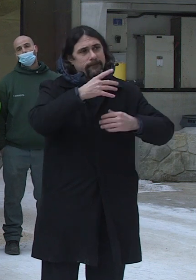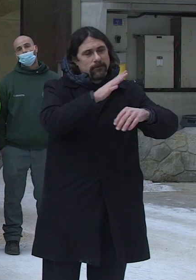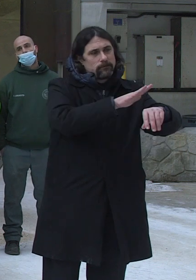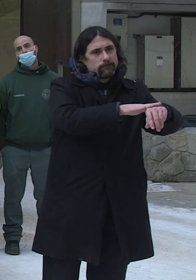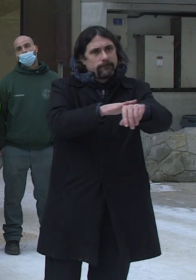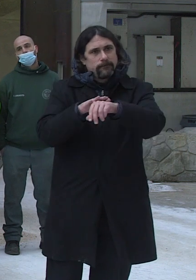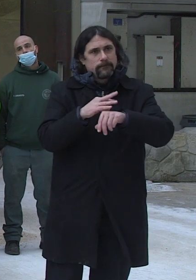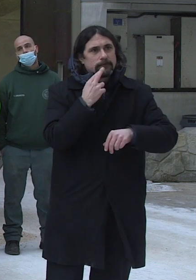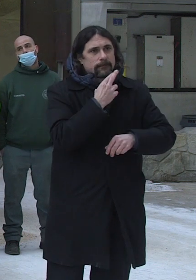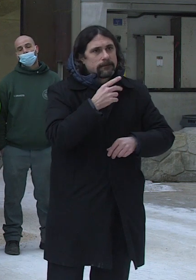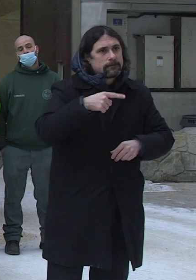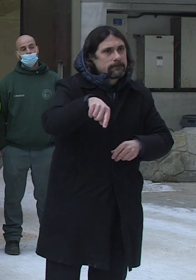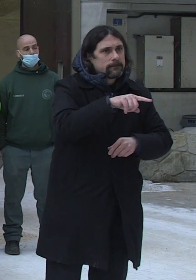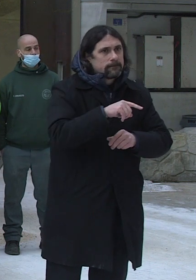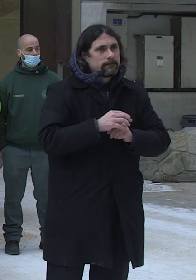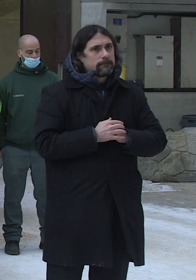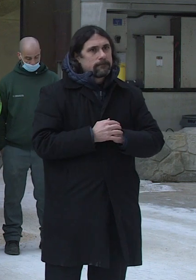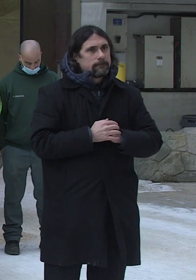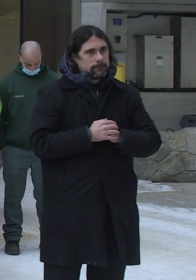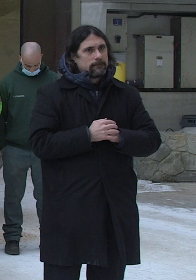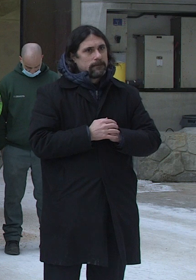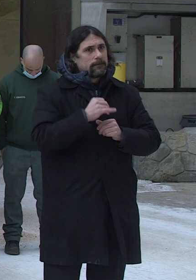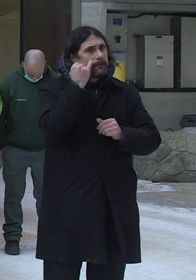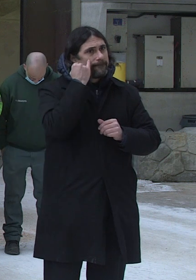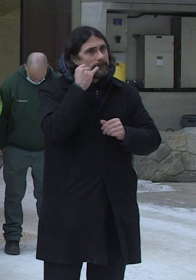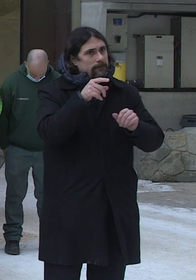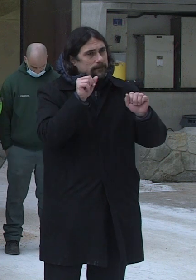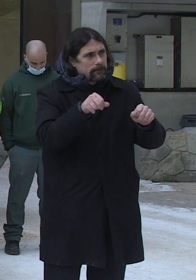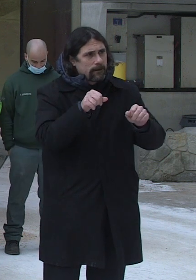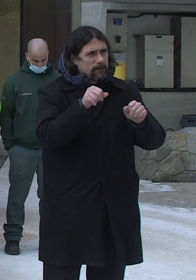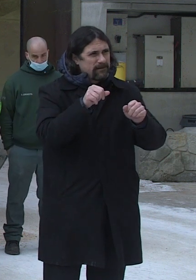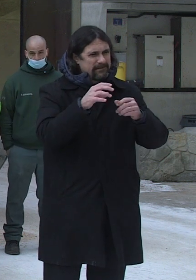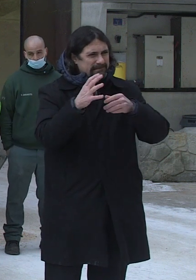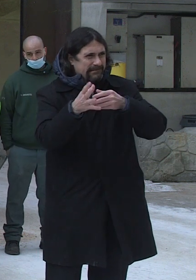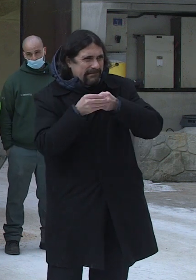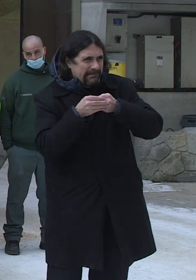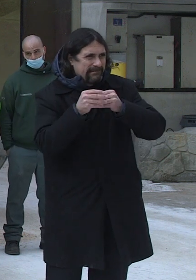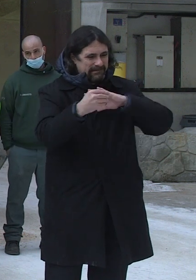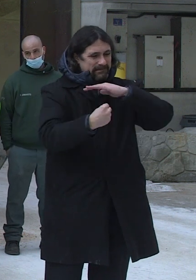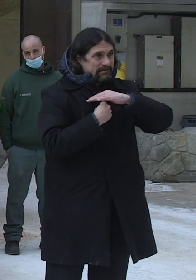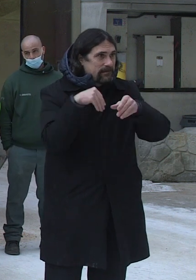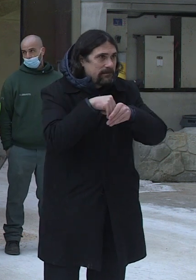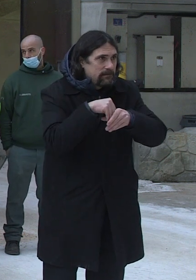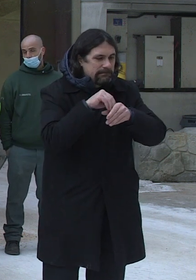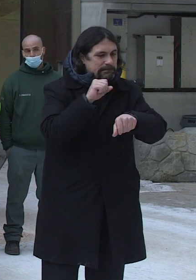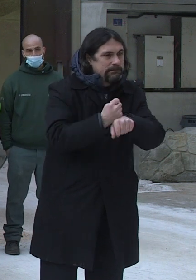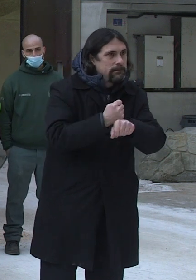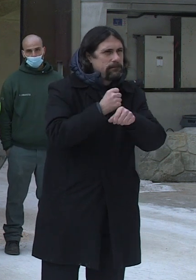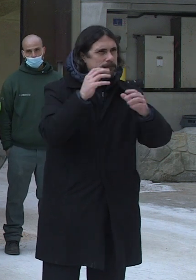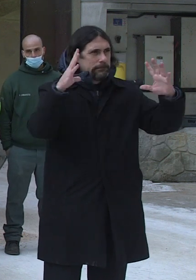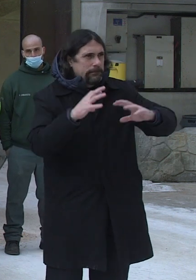structures in any way, just be careful of your surroundings, where you're putting the snow, and more importantly, have some situational awareness about where you're